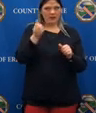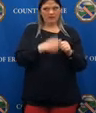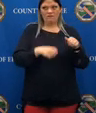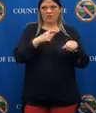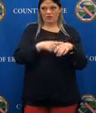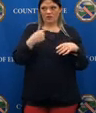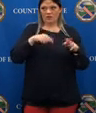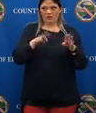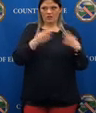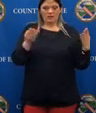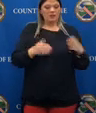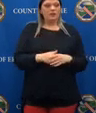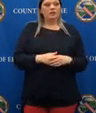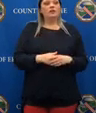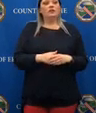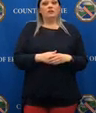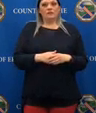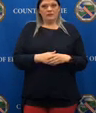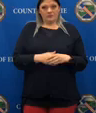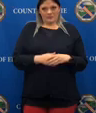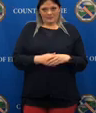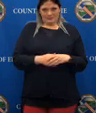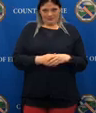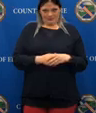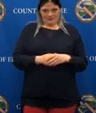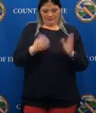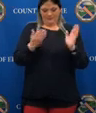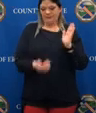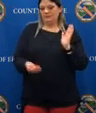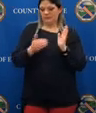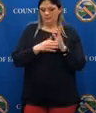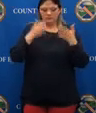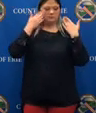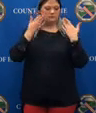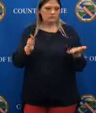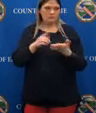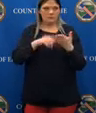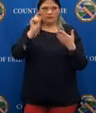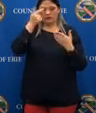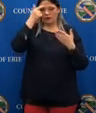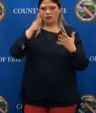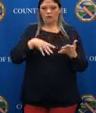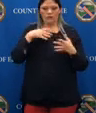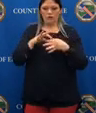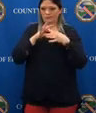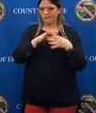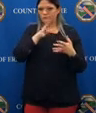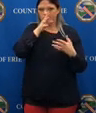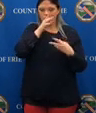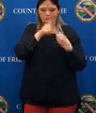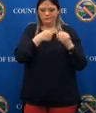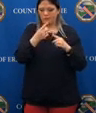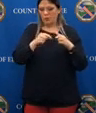time we open it. So once again, I don't know exactly what the governor was referring to when he said the worst is over. He may have been